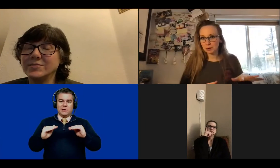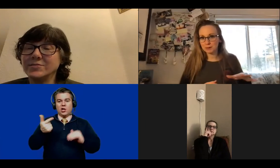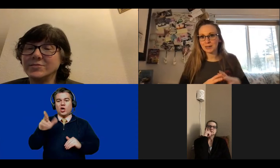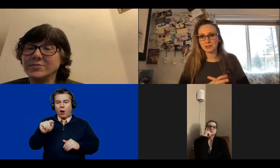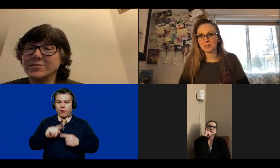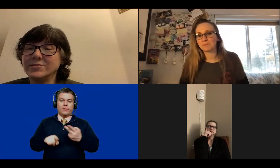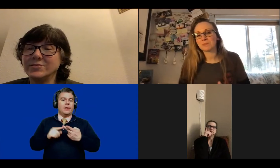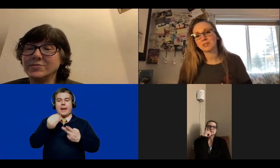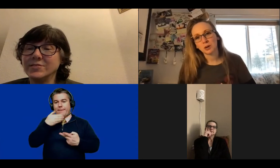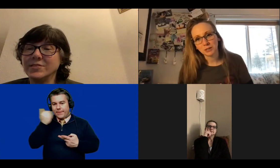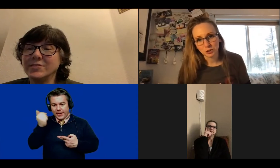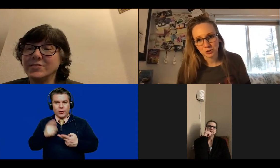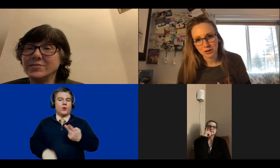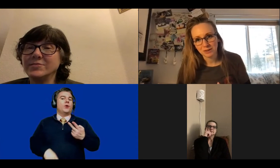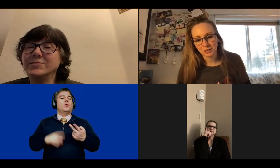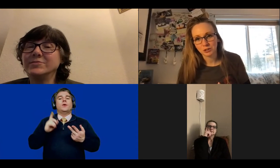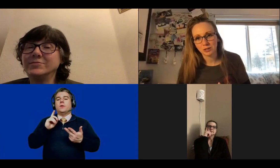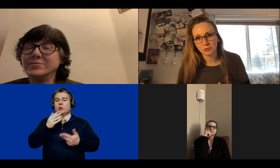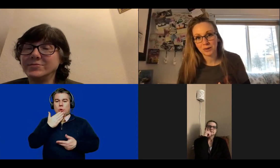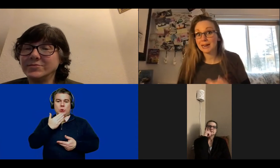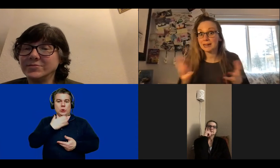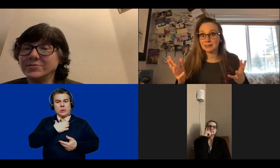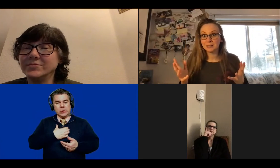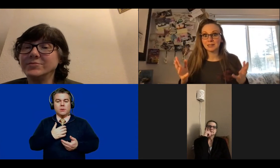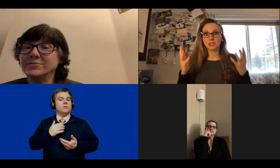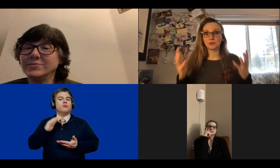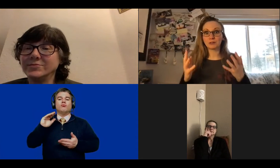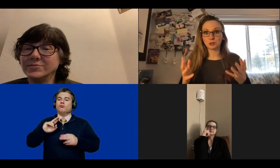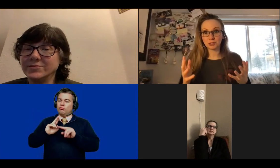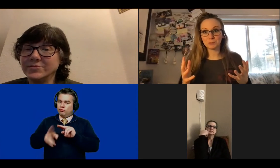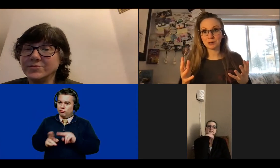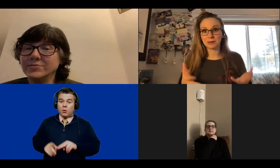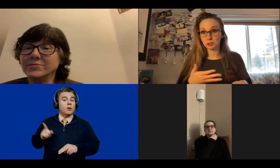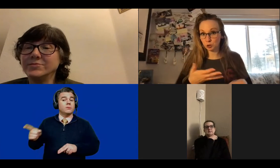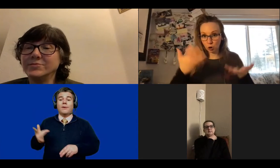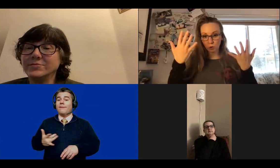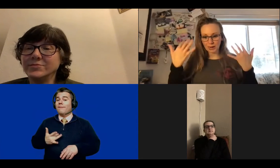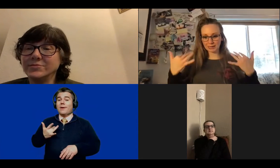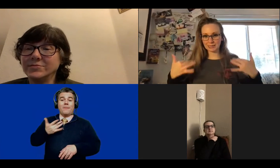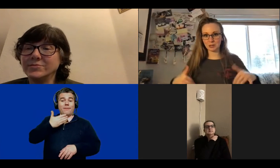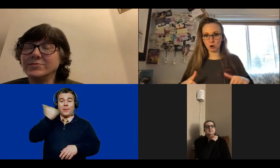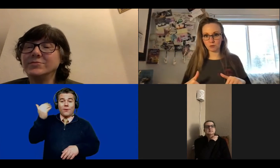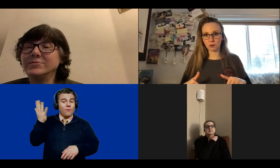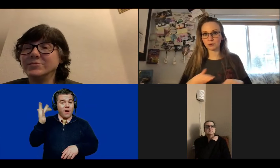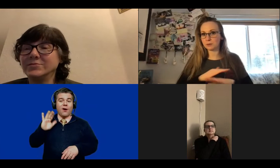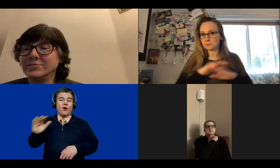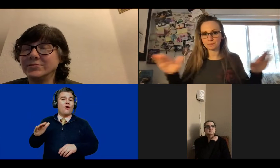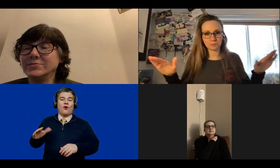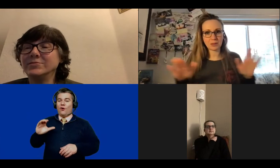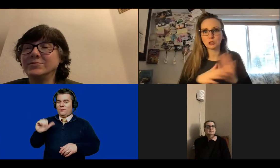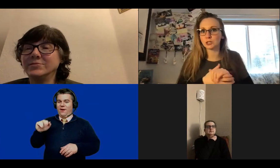to eat better because of it, stop that sugar craving, and she lost the weight. And she felt so much better because her whole candida